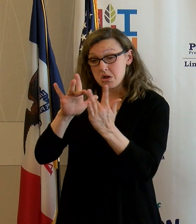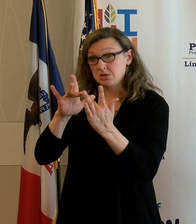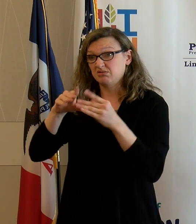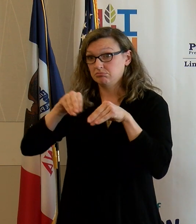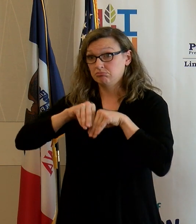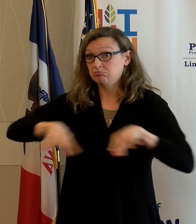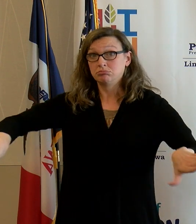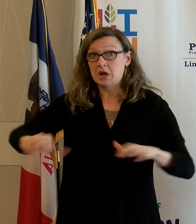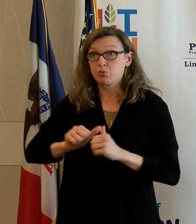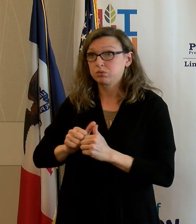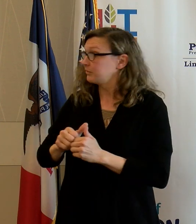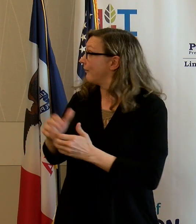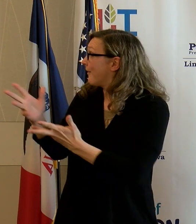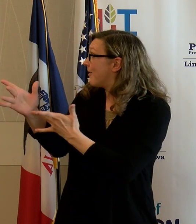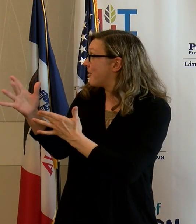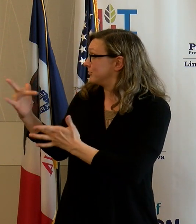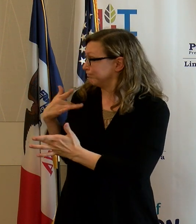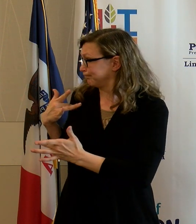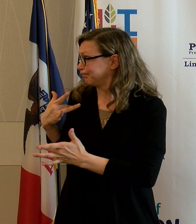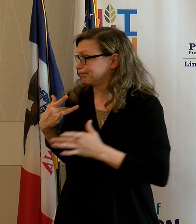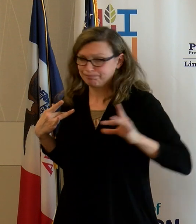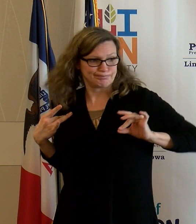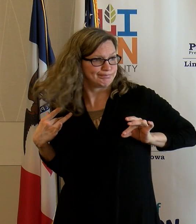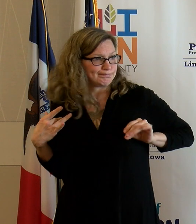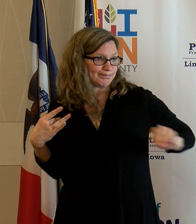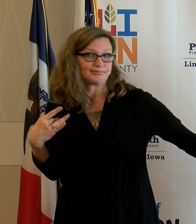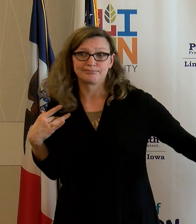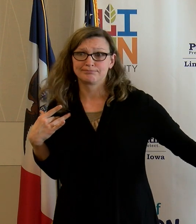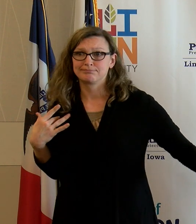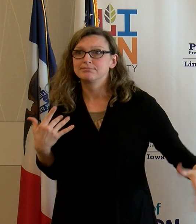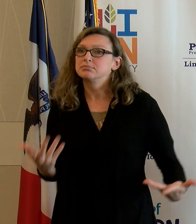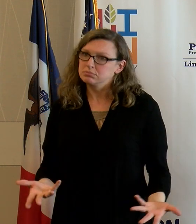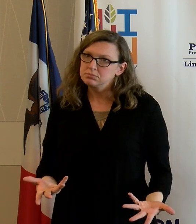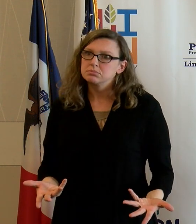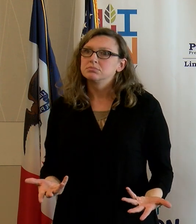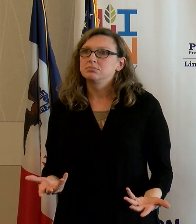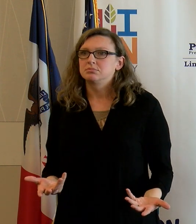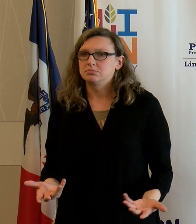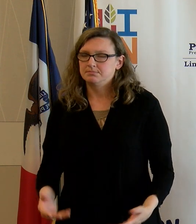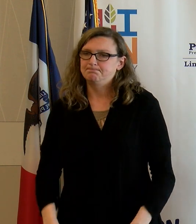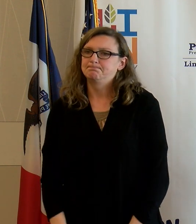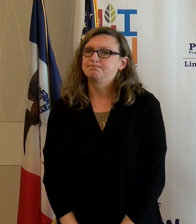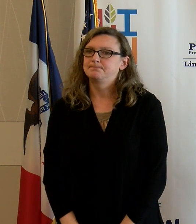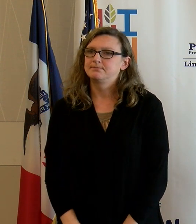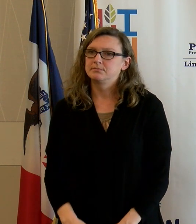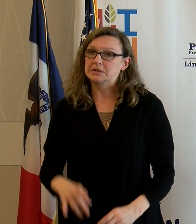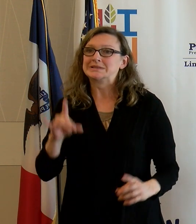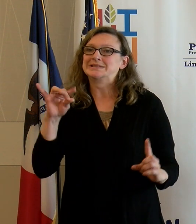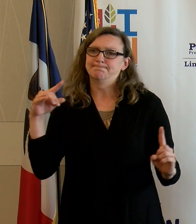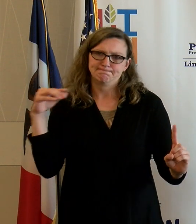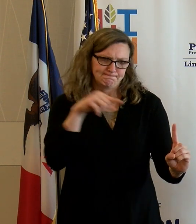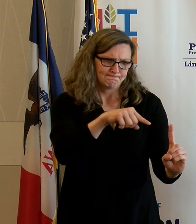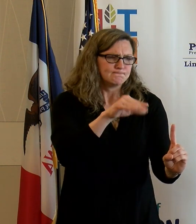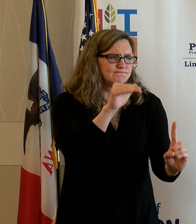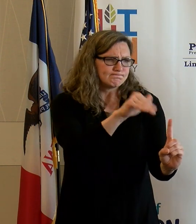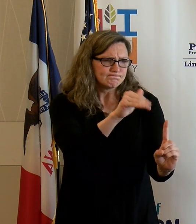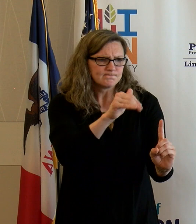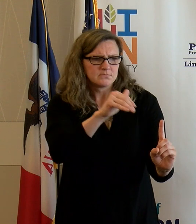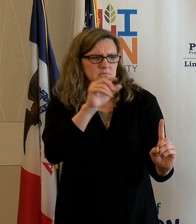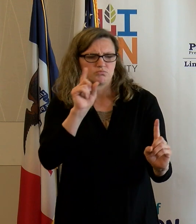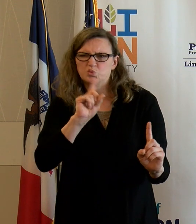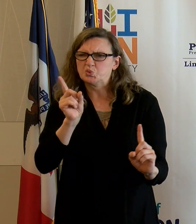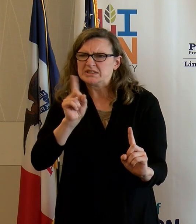Linn County, for our Linn County residents, we contact that individual. We talk to them about, where have you been? Who have